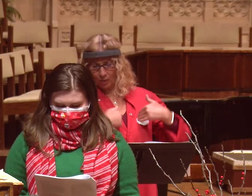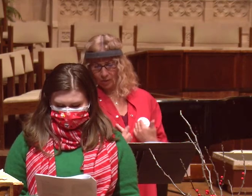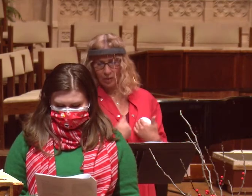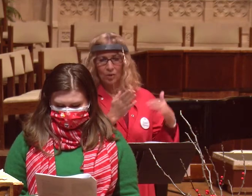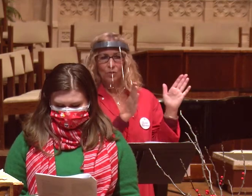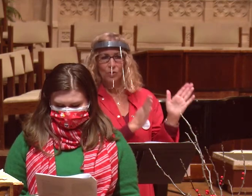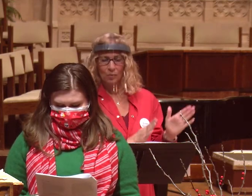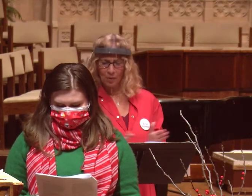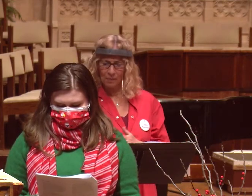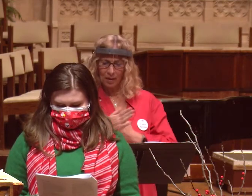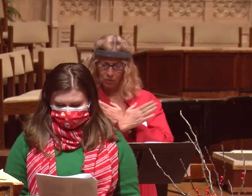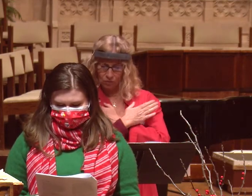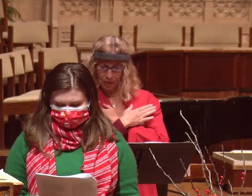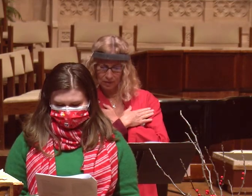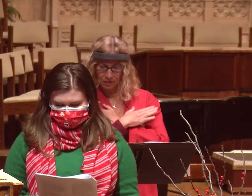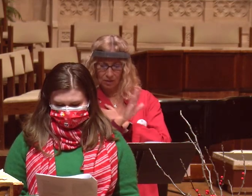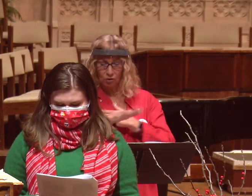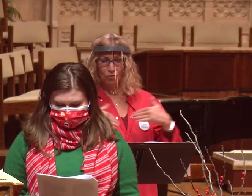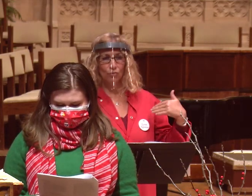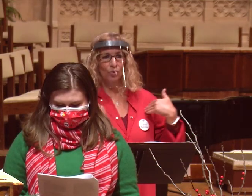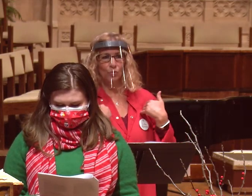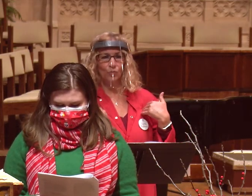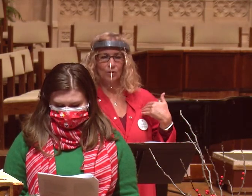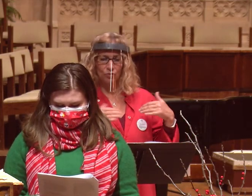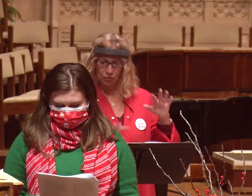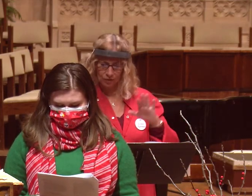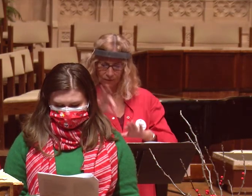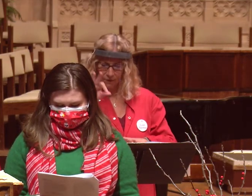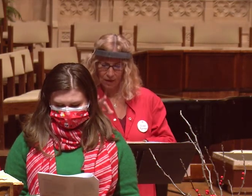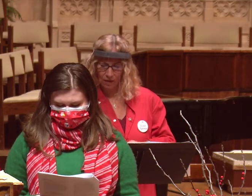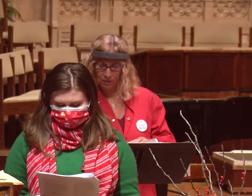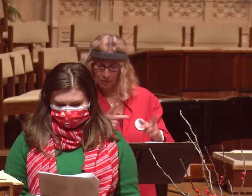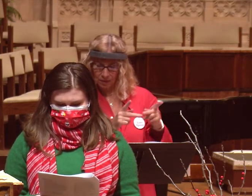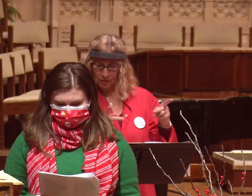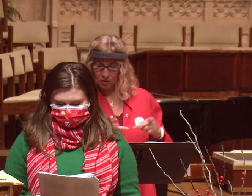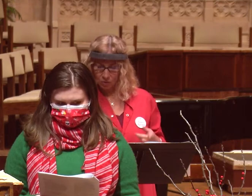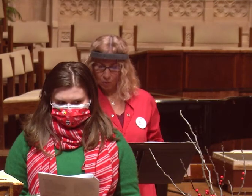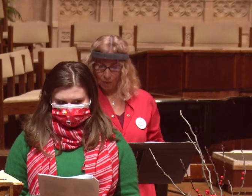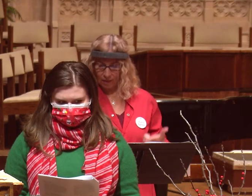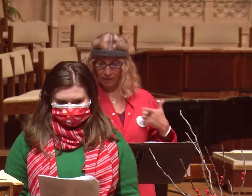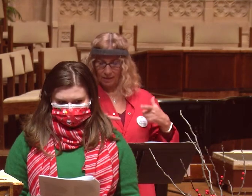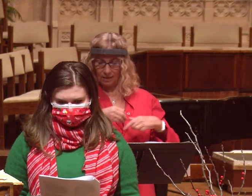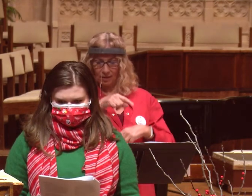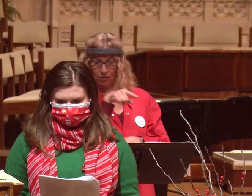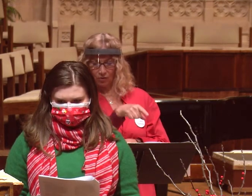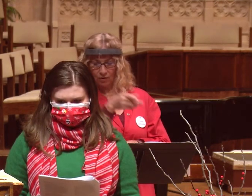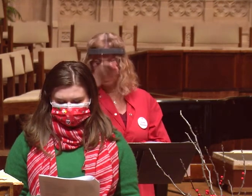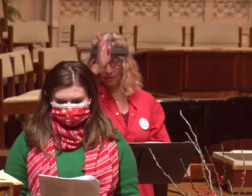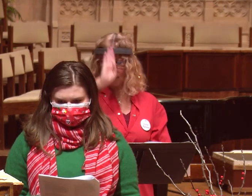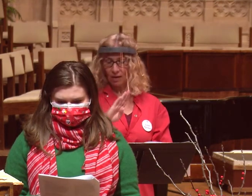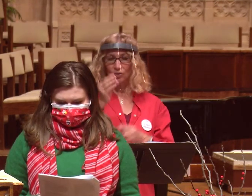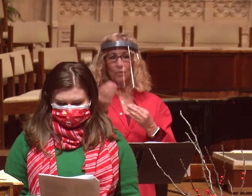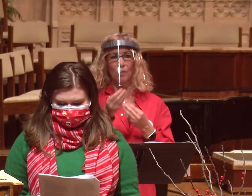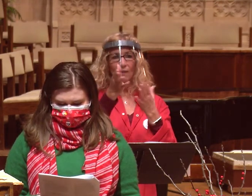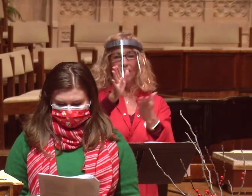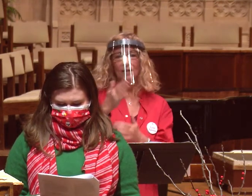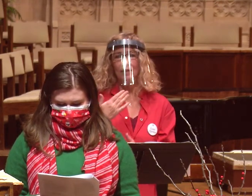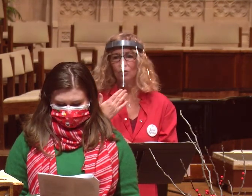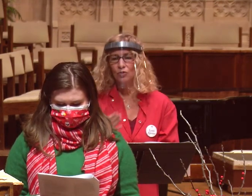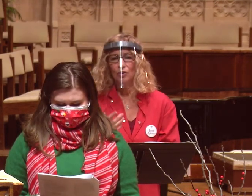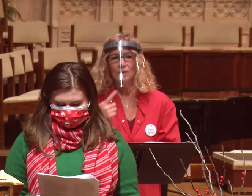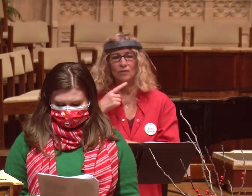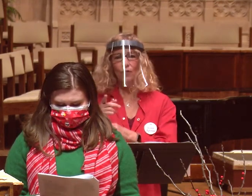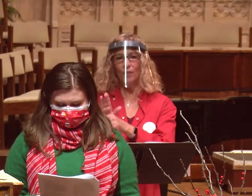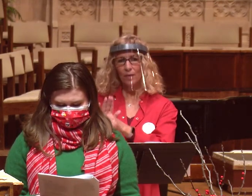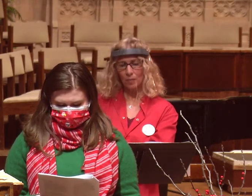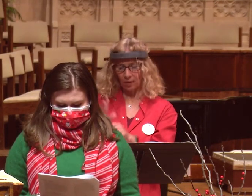Your creatures found a dwelling in her. God, you provided in your goodness for the oppressed.